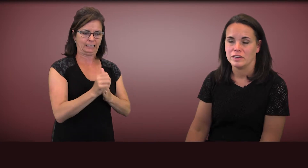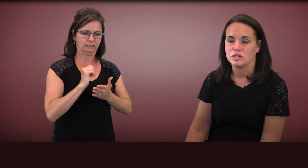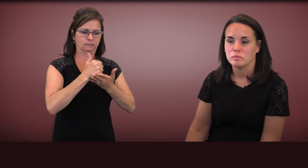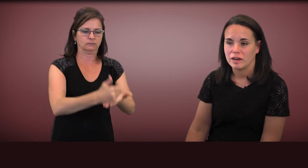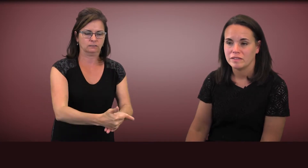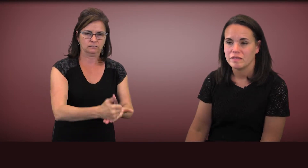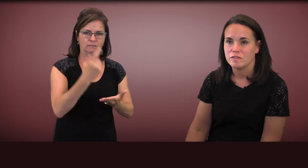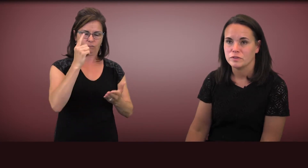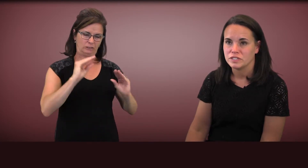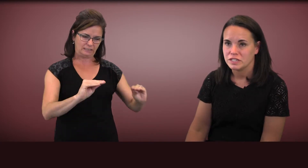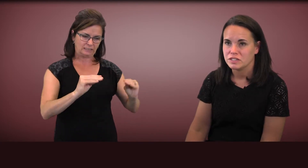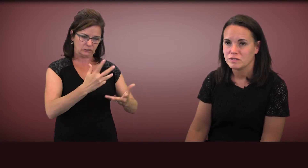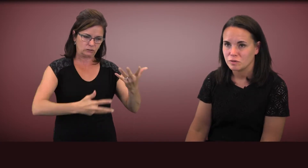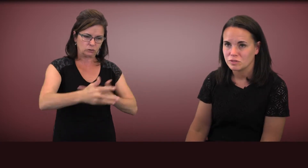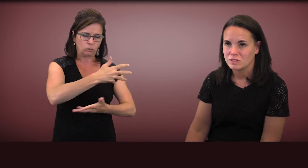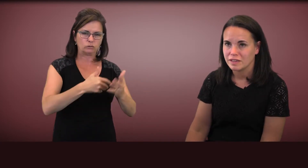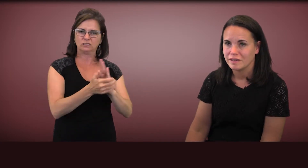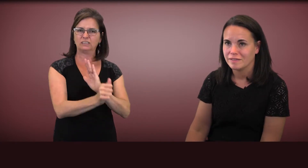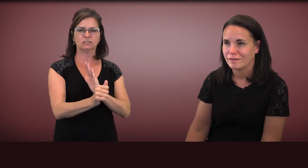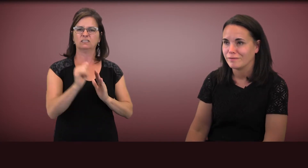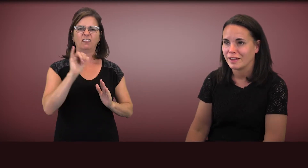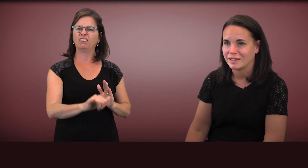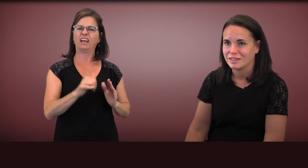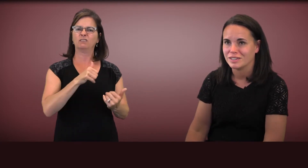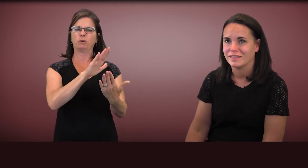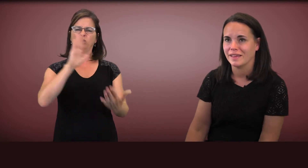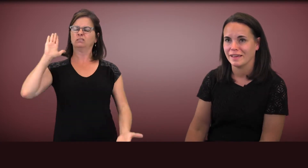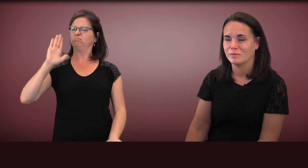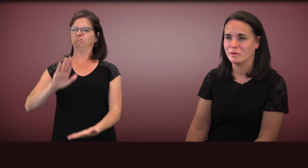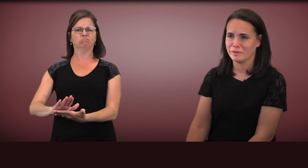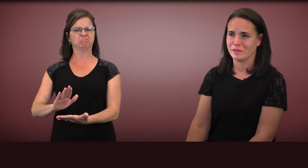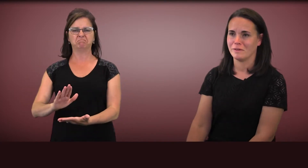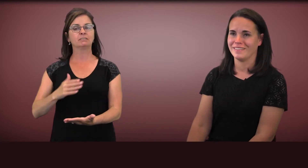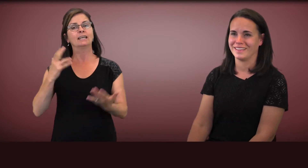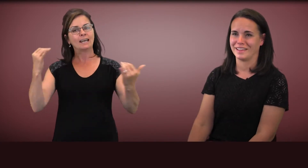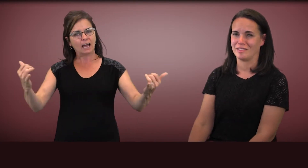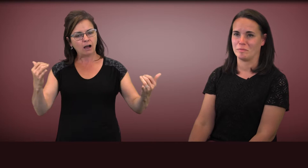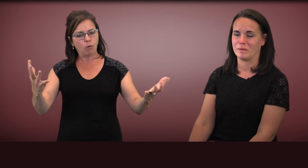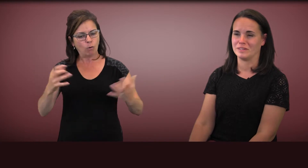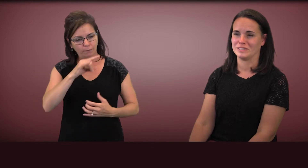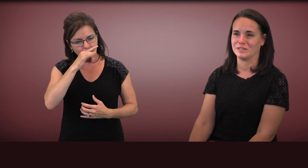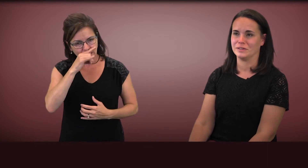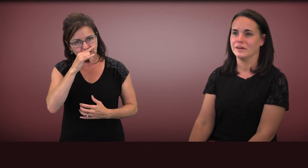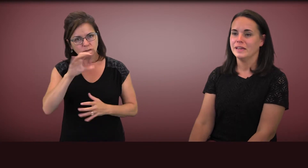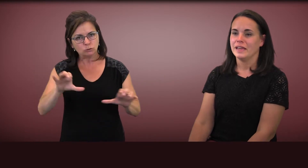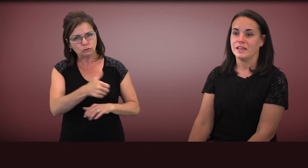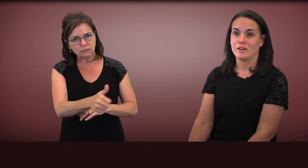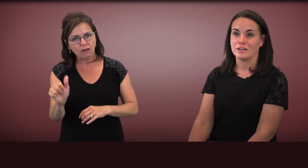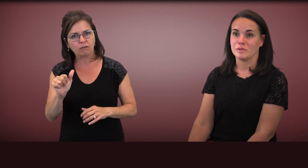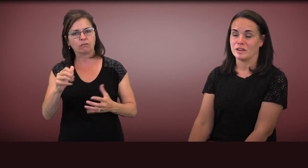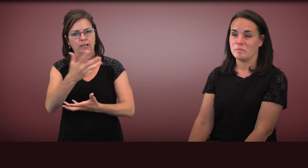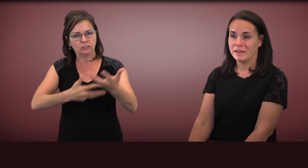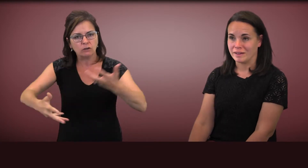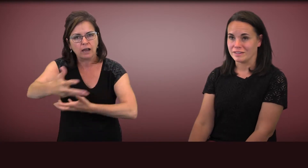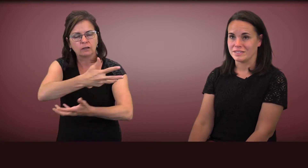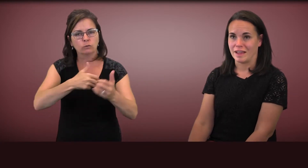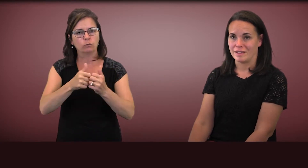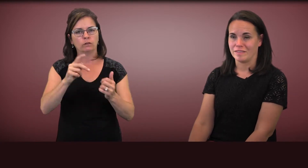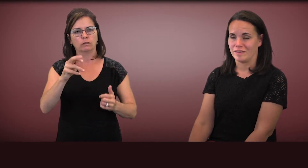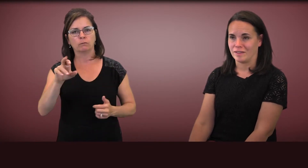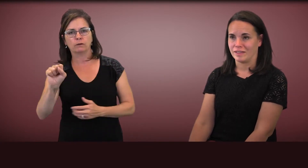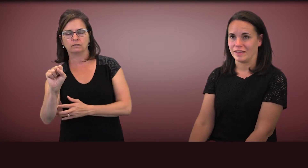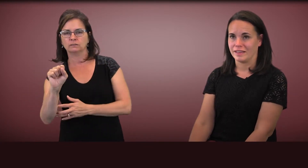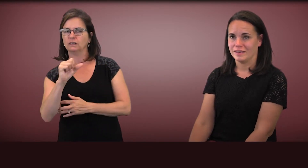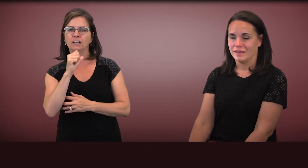adult-guided intervention practices for teaching social skills, and recognition that we really want the kids to be able to interact with their peers,